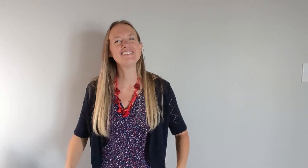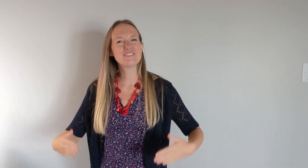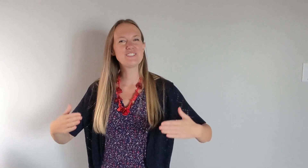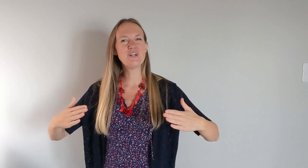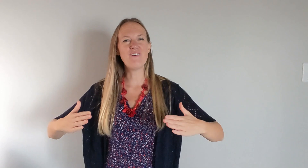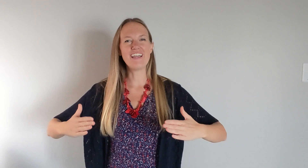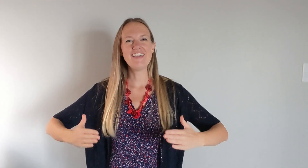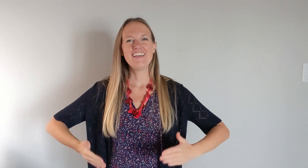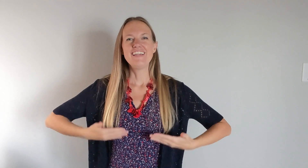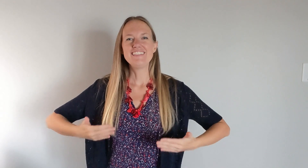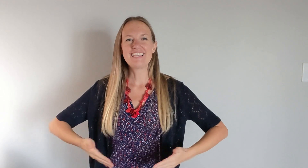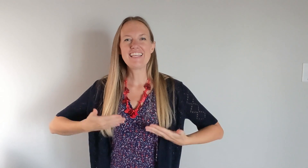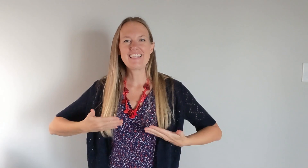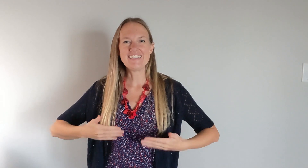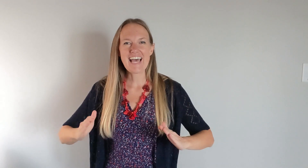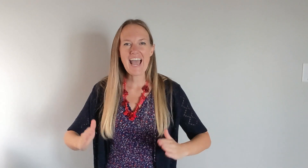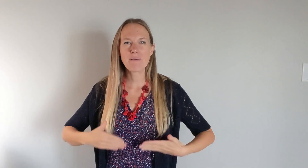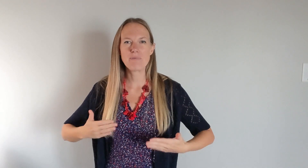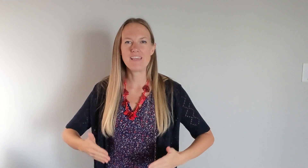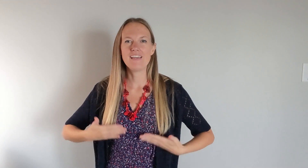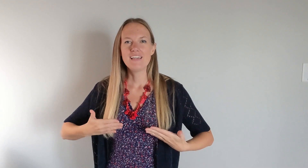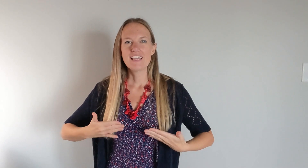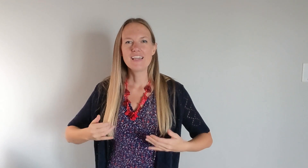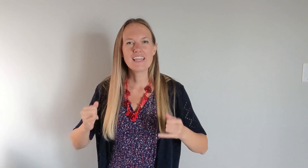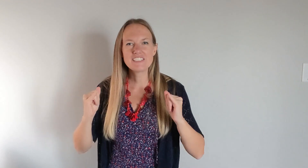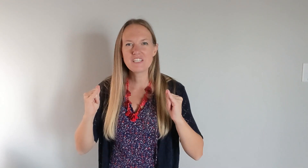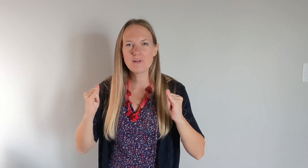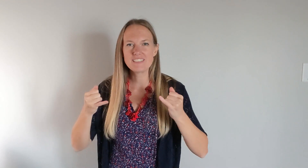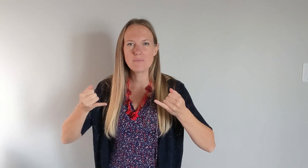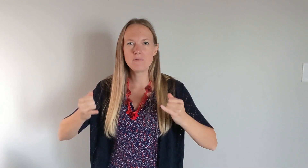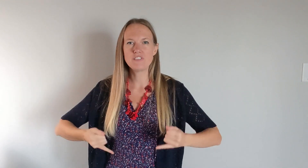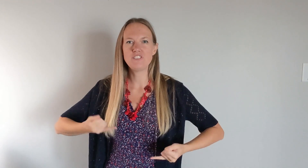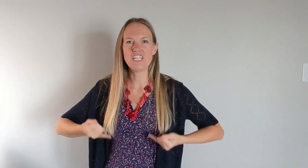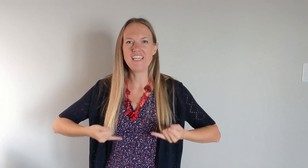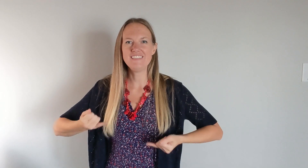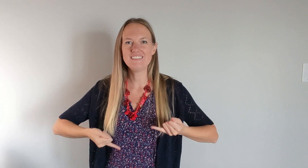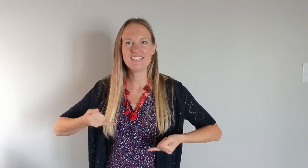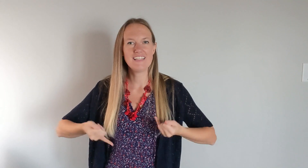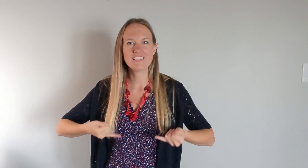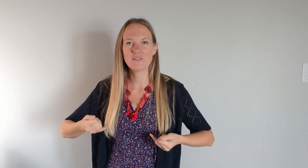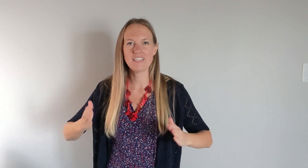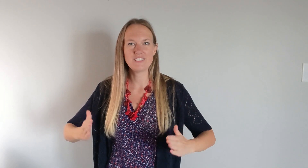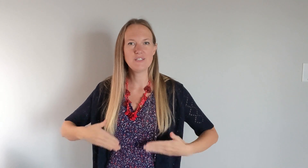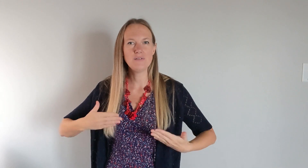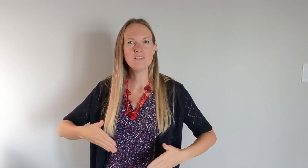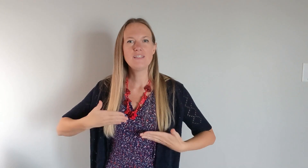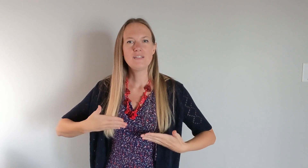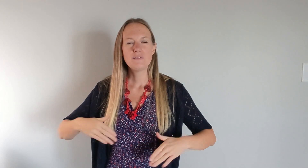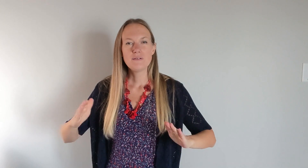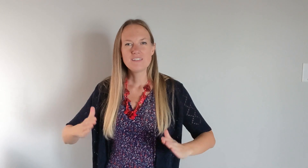so joy is like this, happy. Okay, occasionally you might see people do J's, and that's okay too.